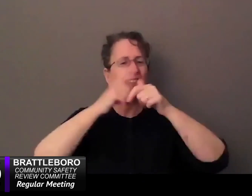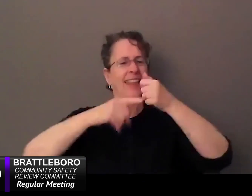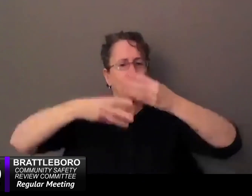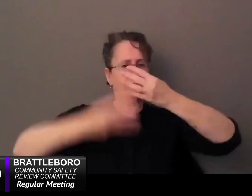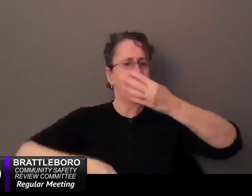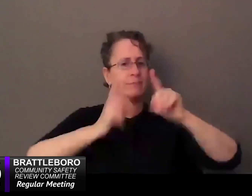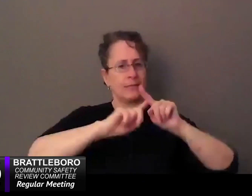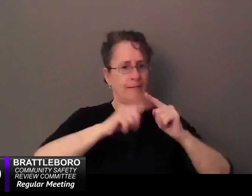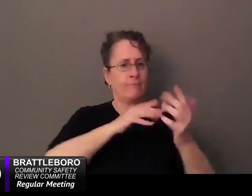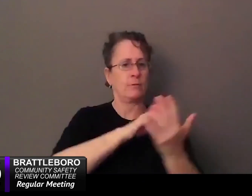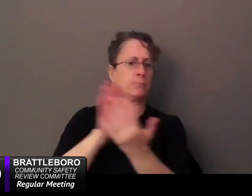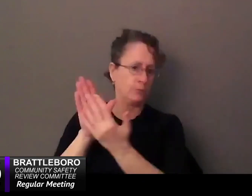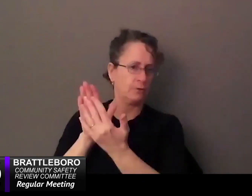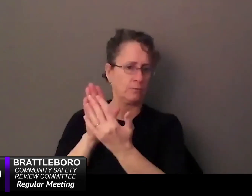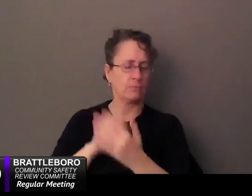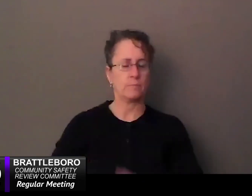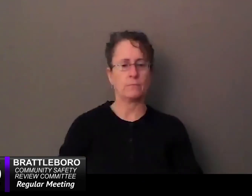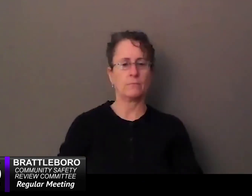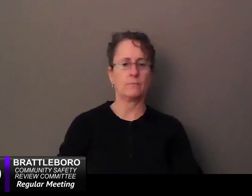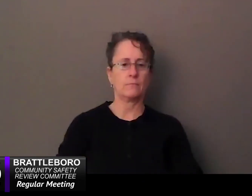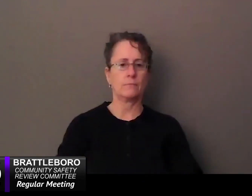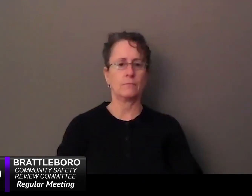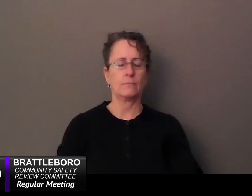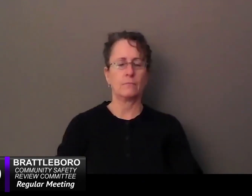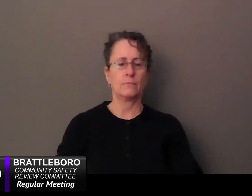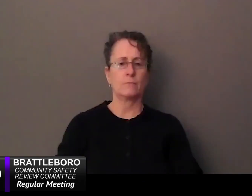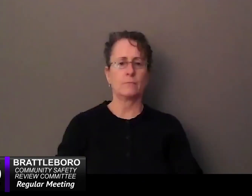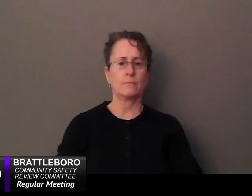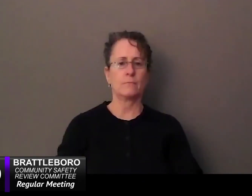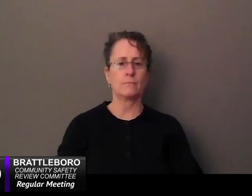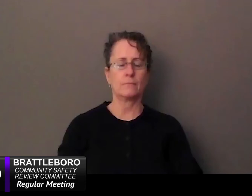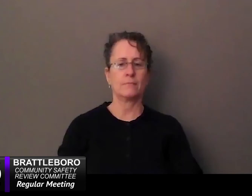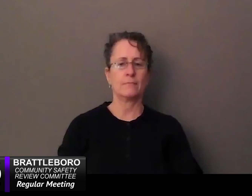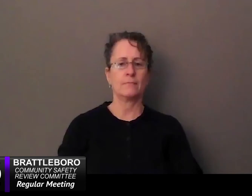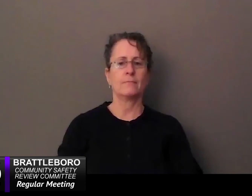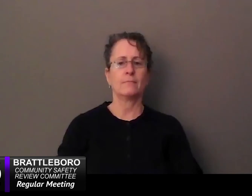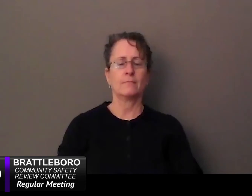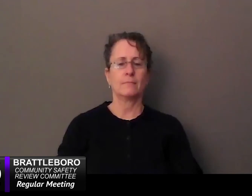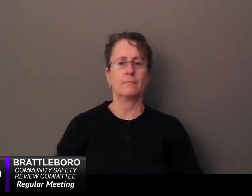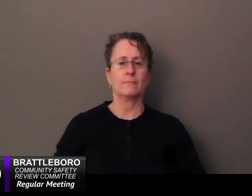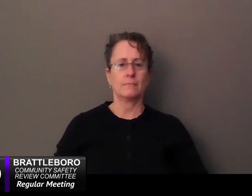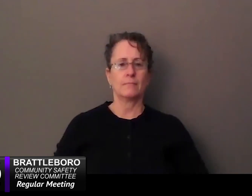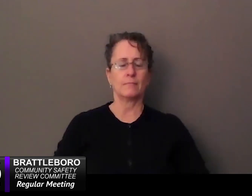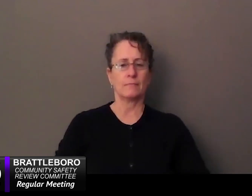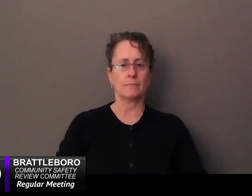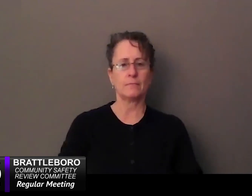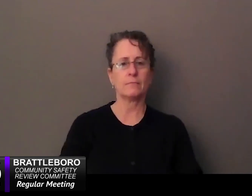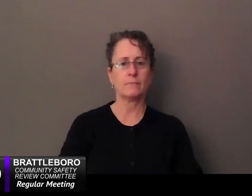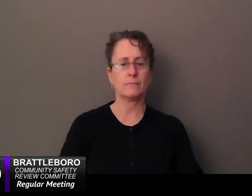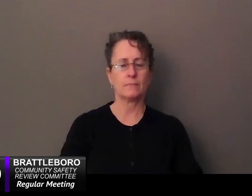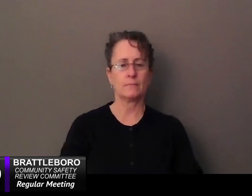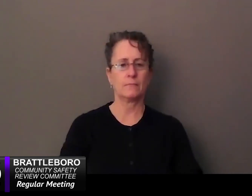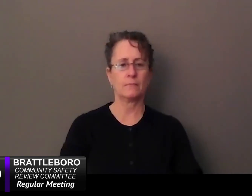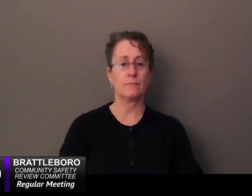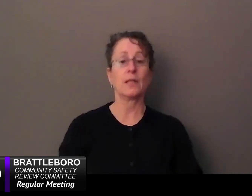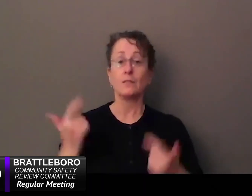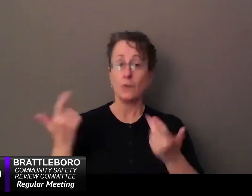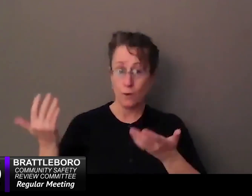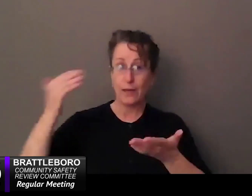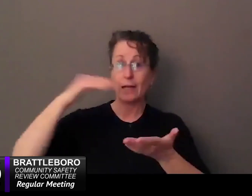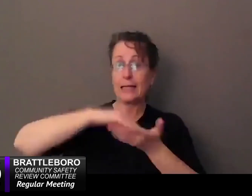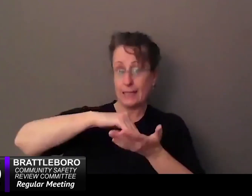might be one type of. So to answer your question very directly, Kelsey, it seems like if we're following